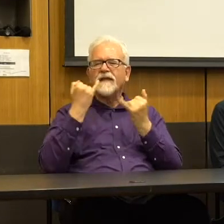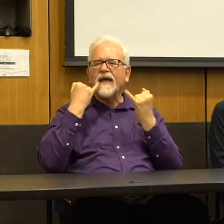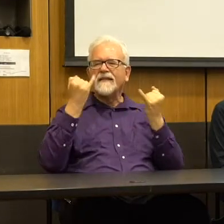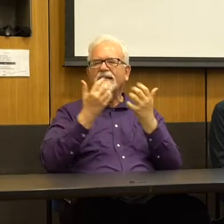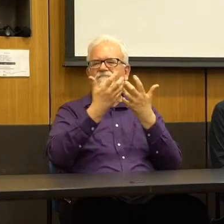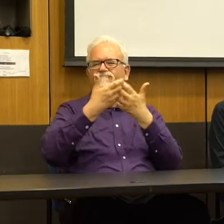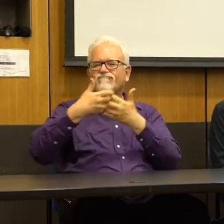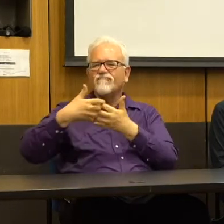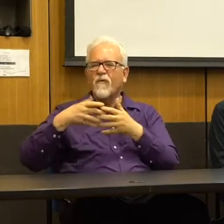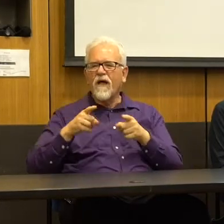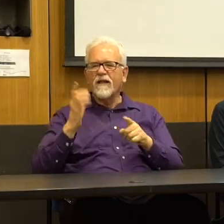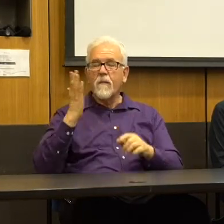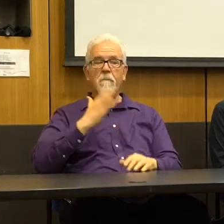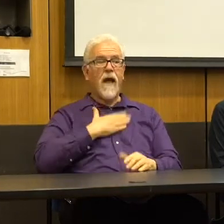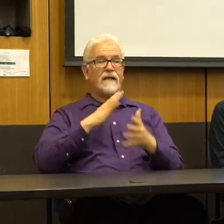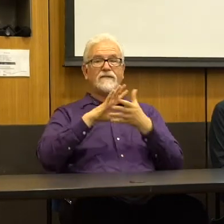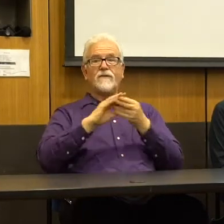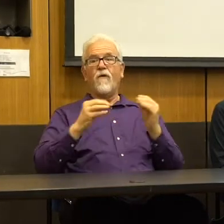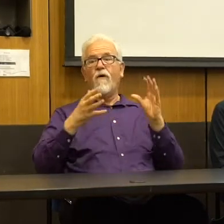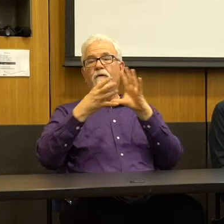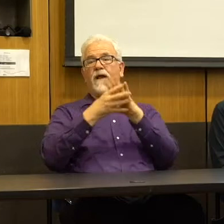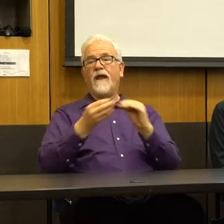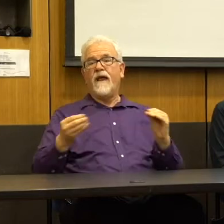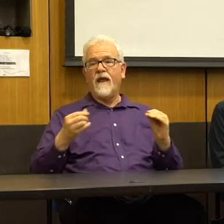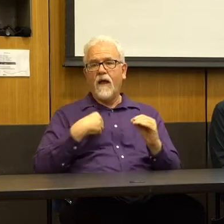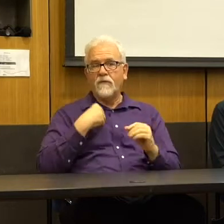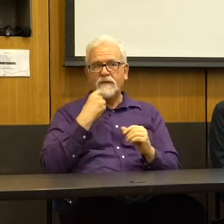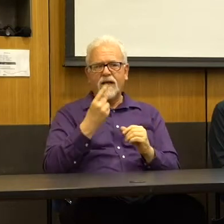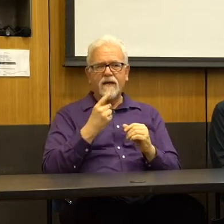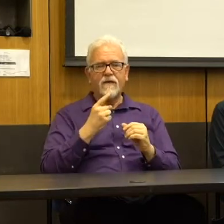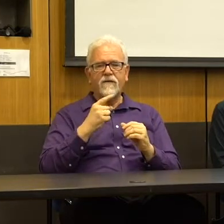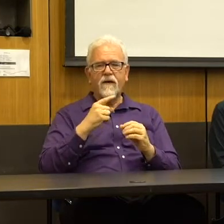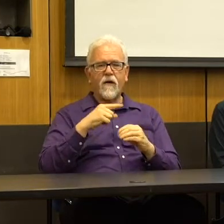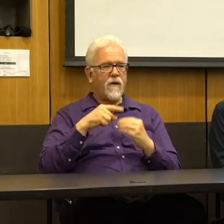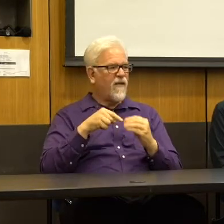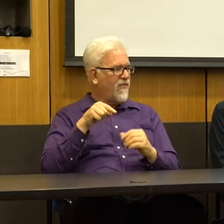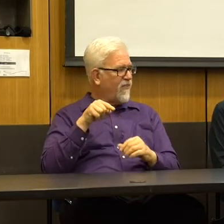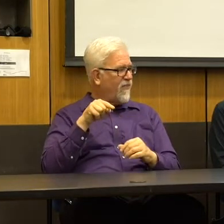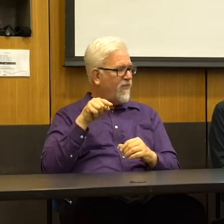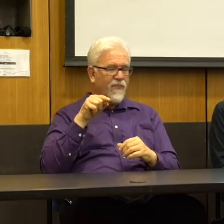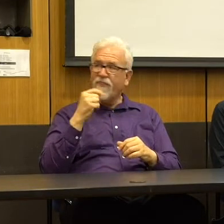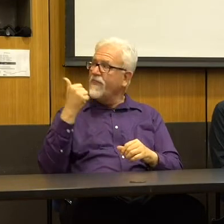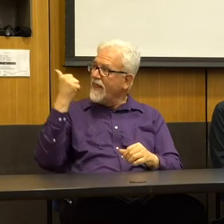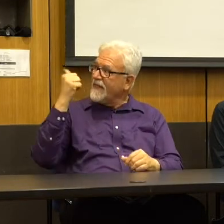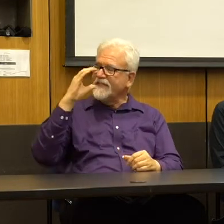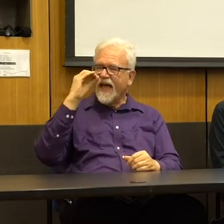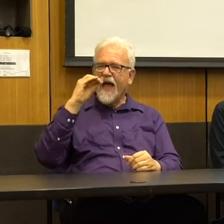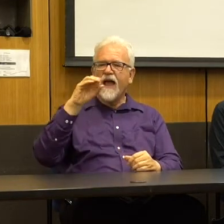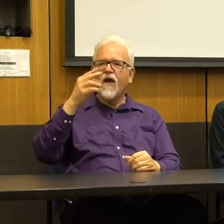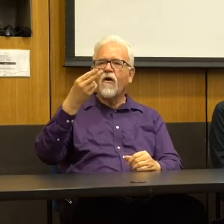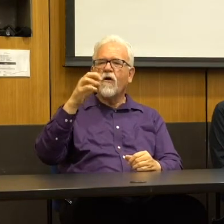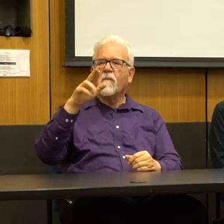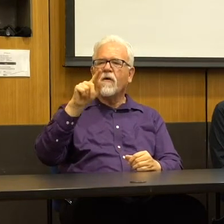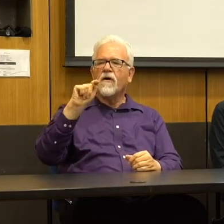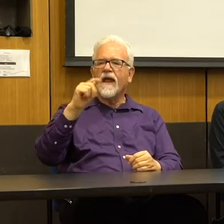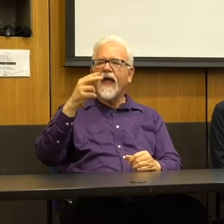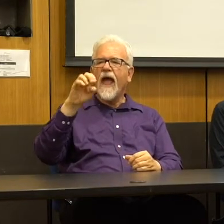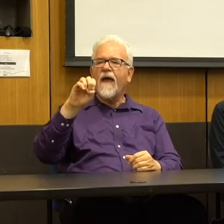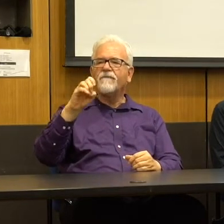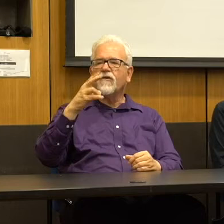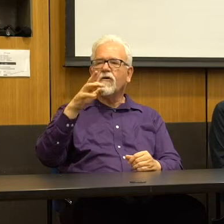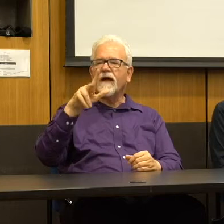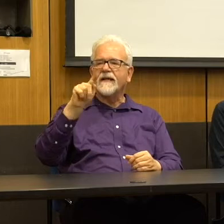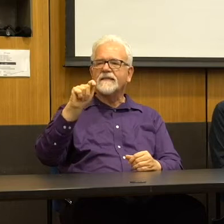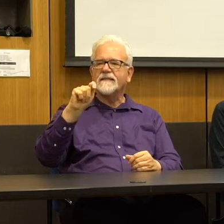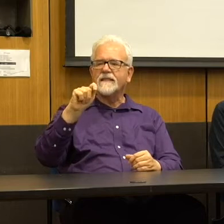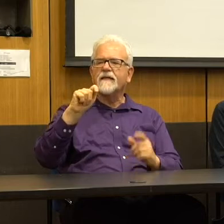So my story, the story I'm going to be telling you, actually revolves around this guy. This is actually Herbert Everest, who was